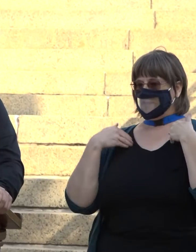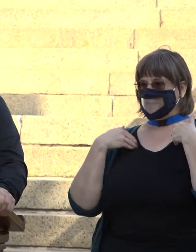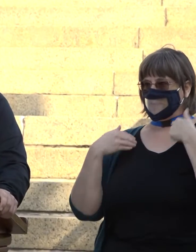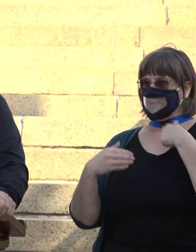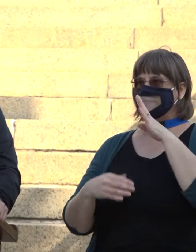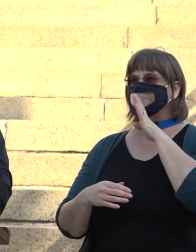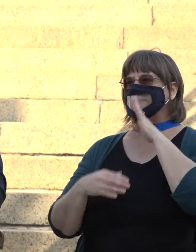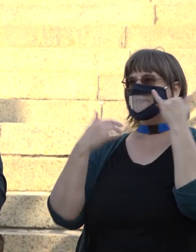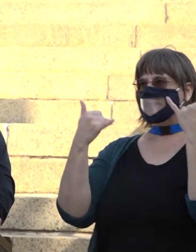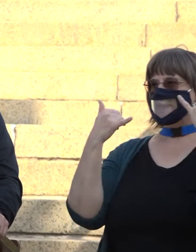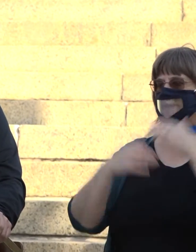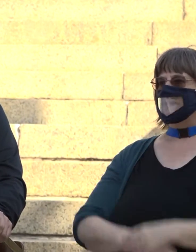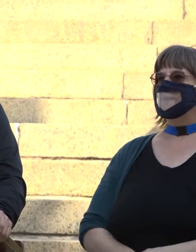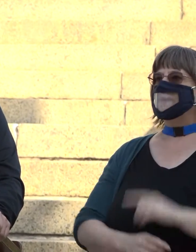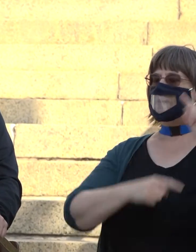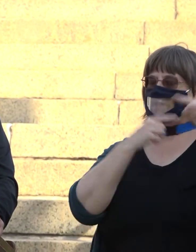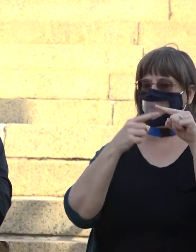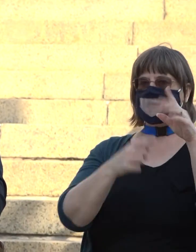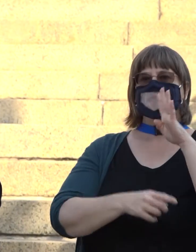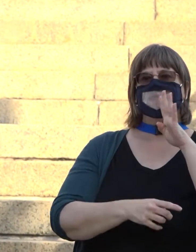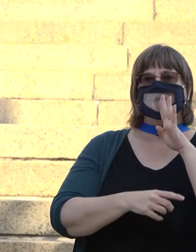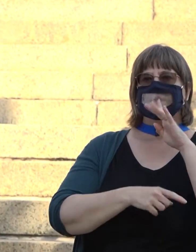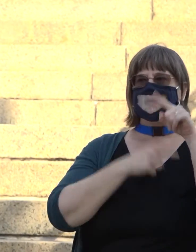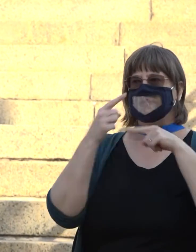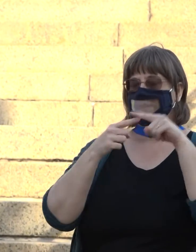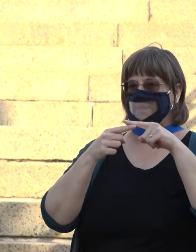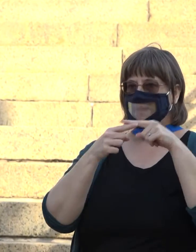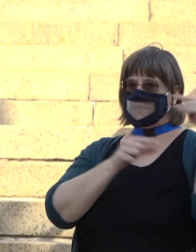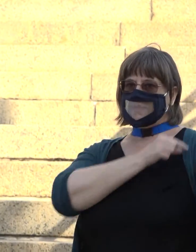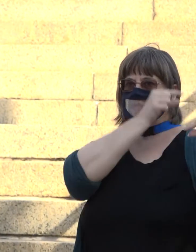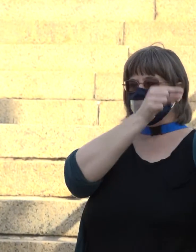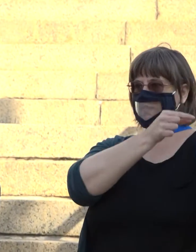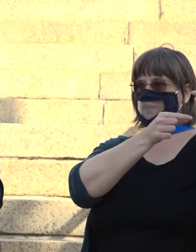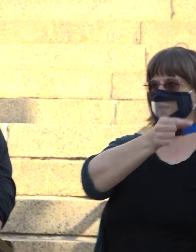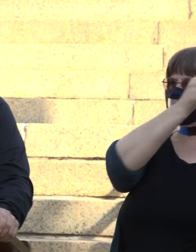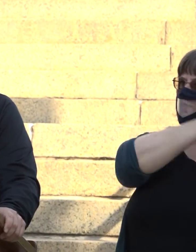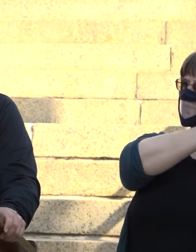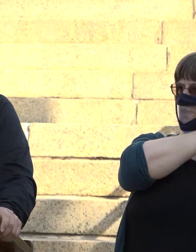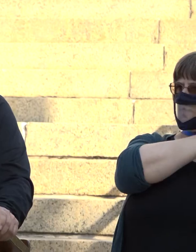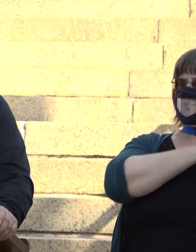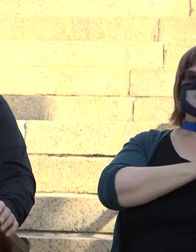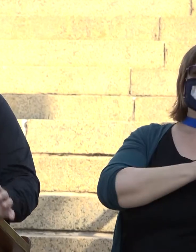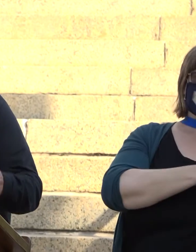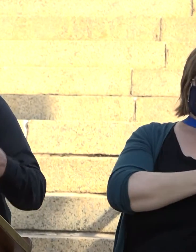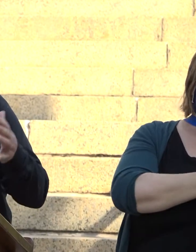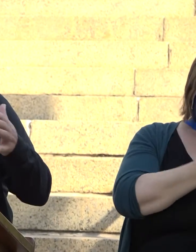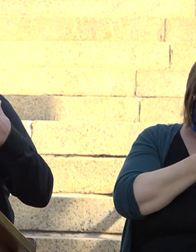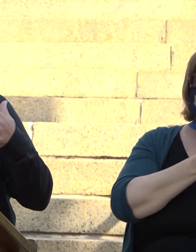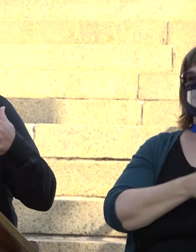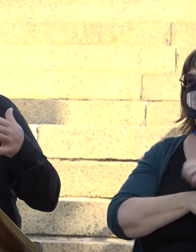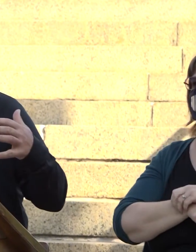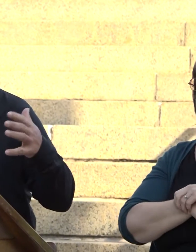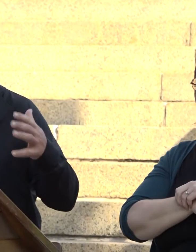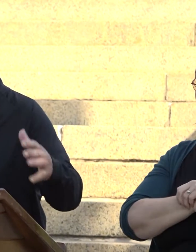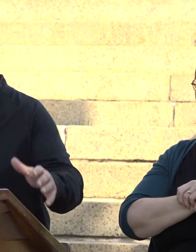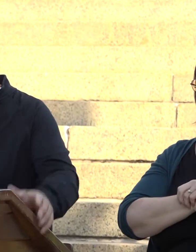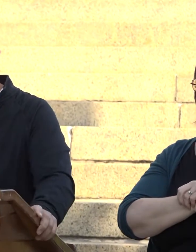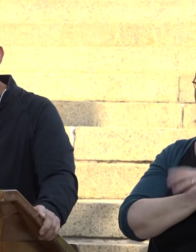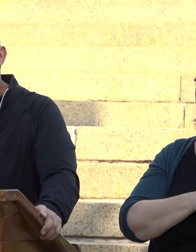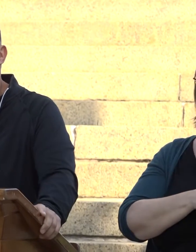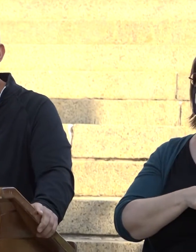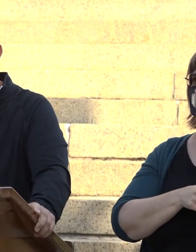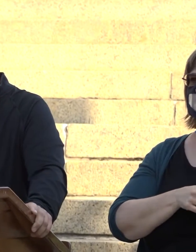today. And when he talks about the generations and who remembers, and our generation, anyone